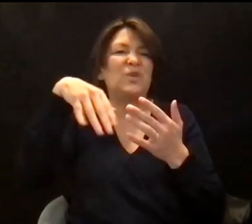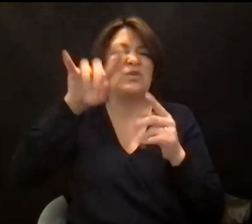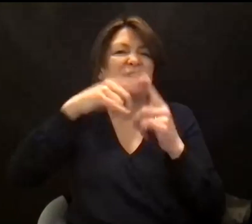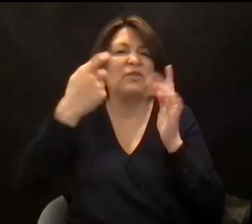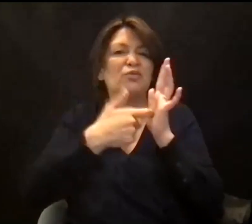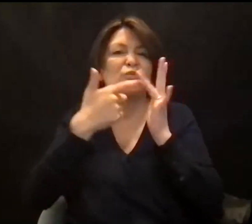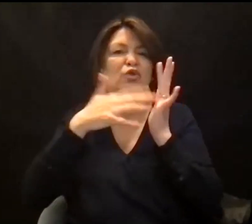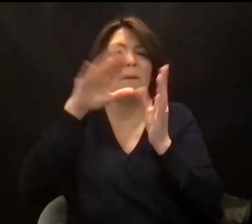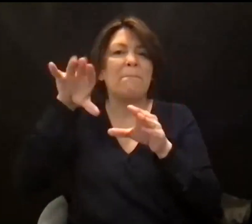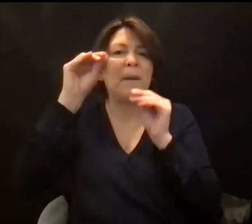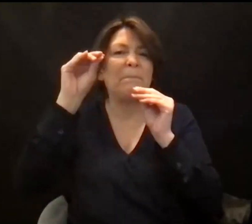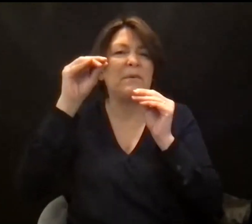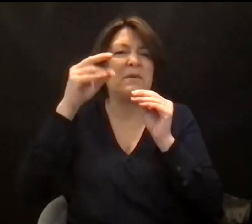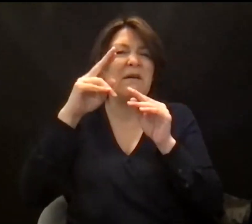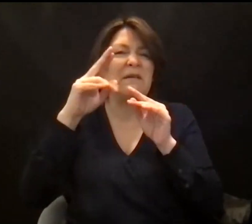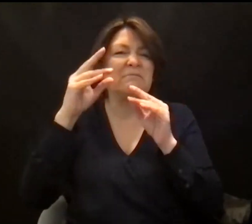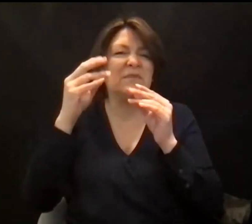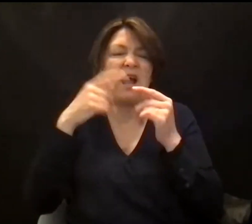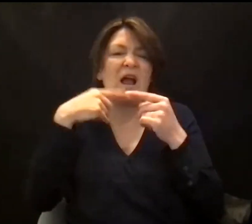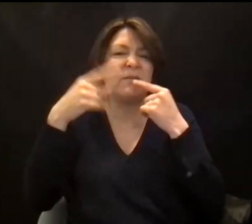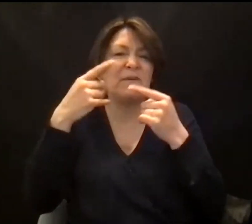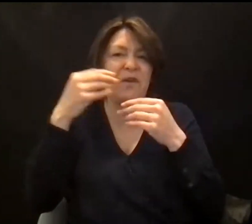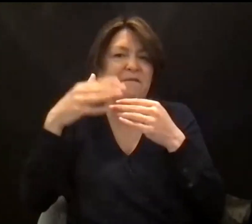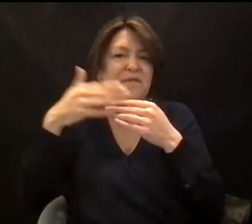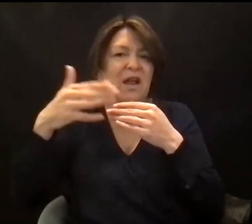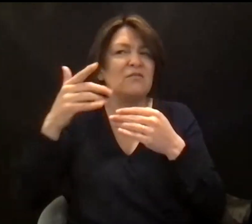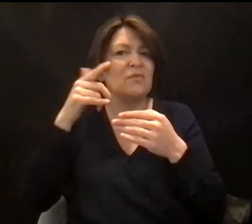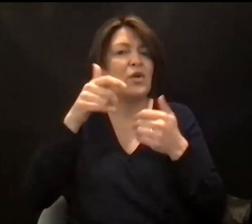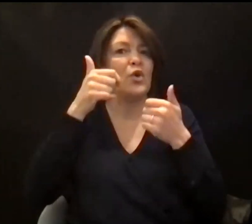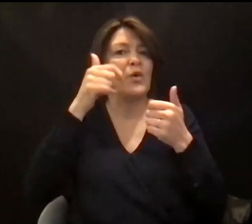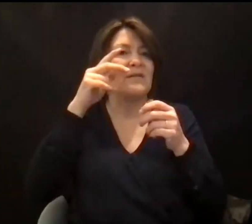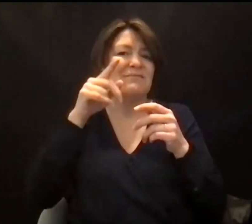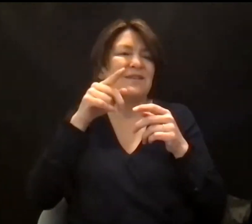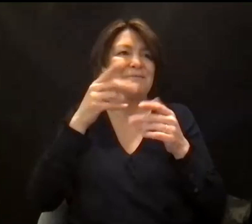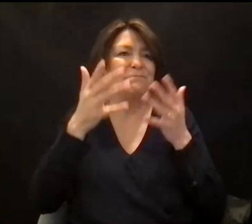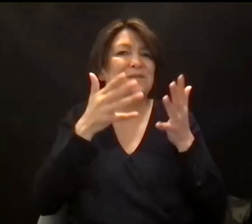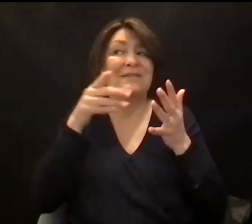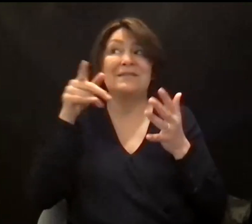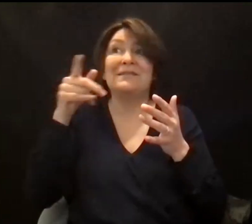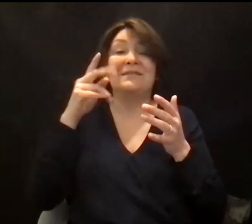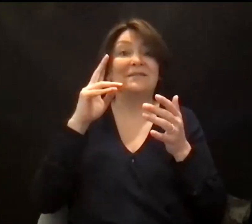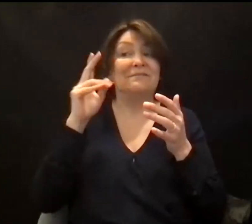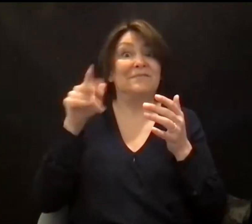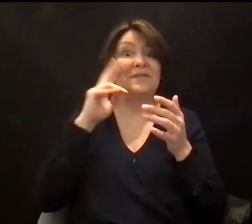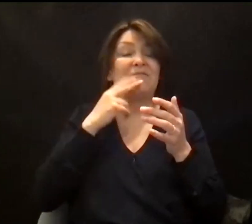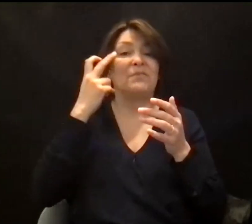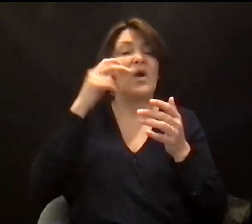Letting us know where the doctor is, if the doctor's gone to a different room, for instance, to get something out of a filing cabinet. It's good if you can give us